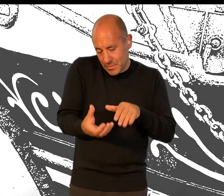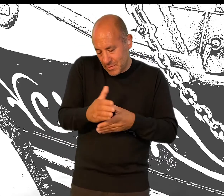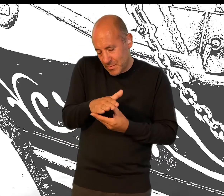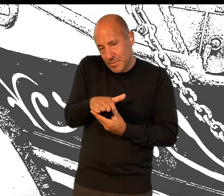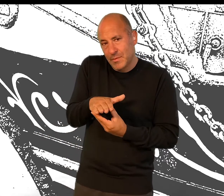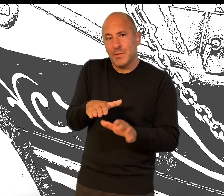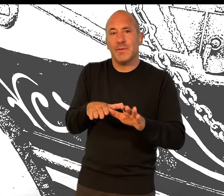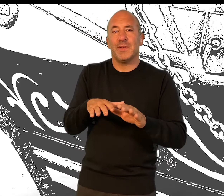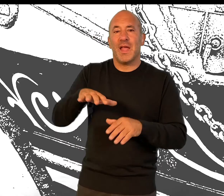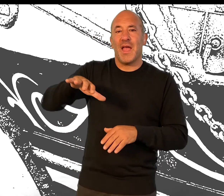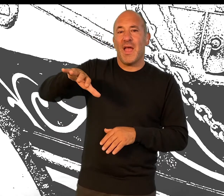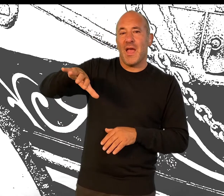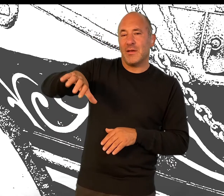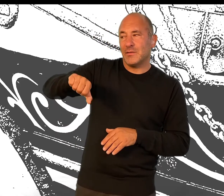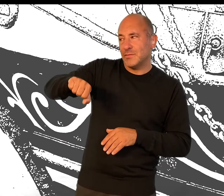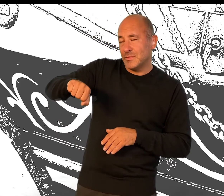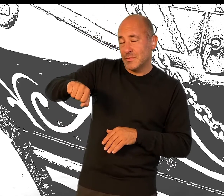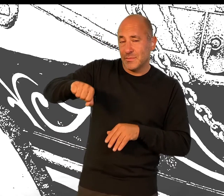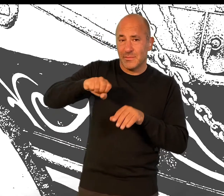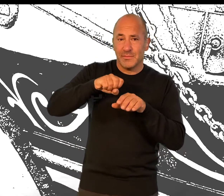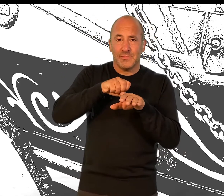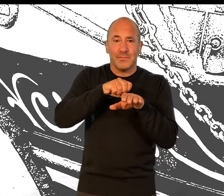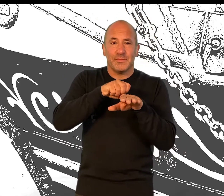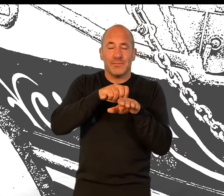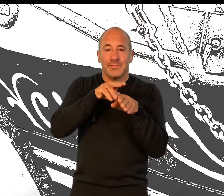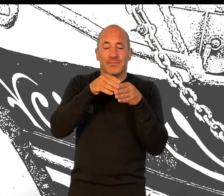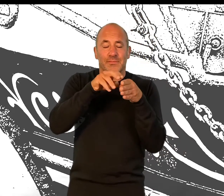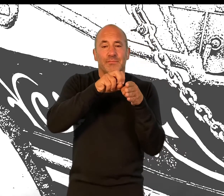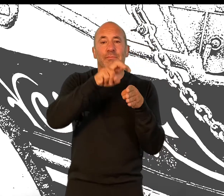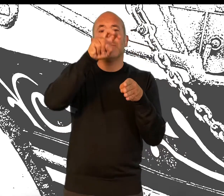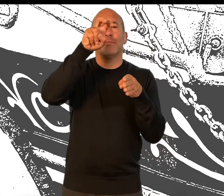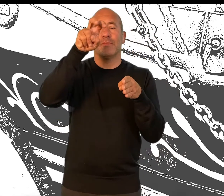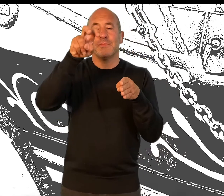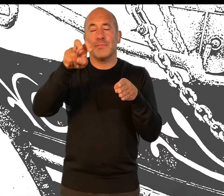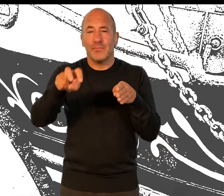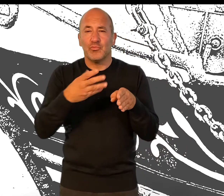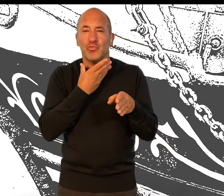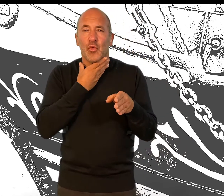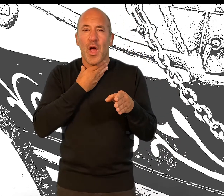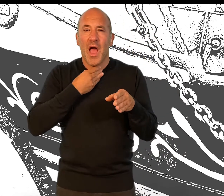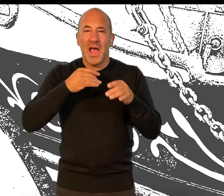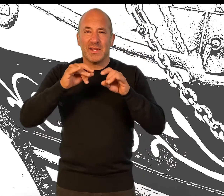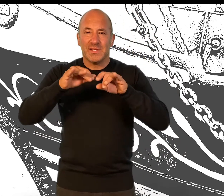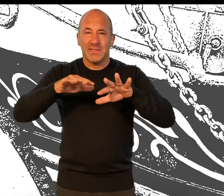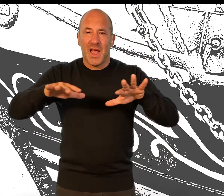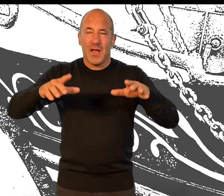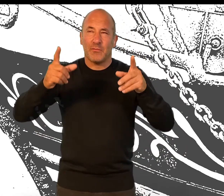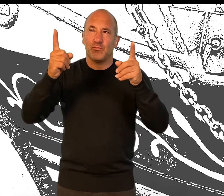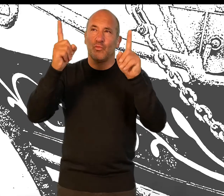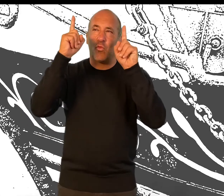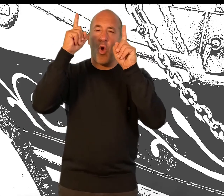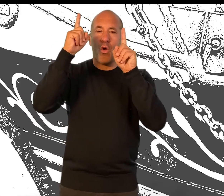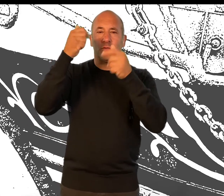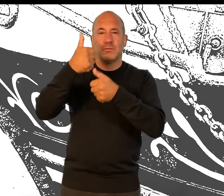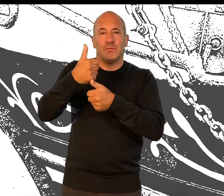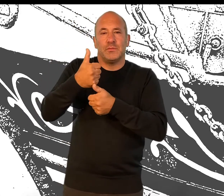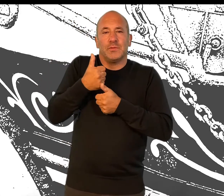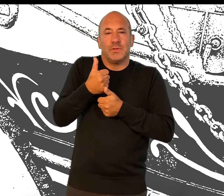Removing her 2 dainty shoes, she took his hand, jumped delicately onto bone-dry sand. They had God in their